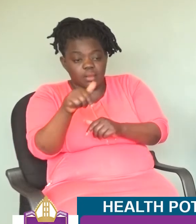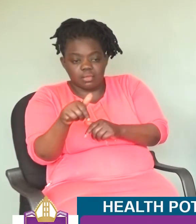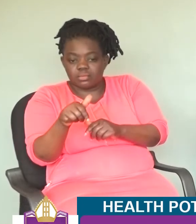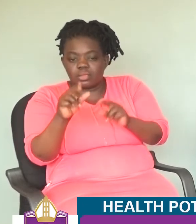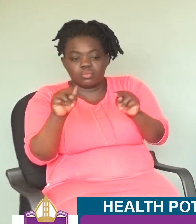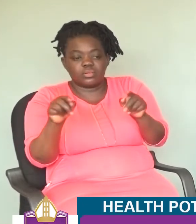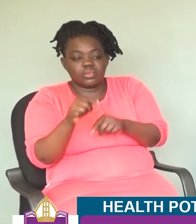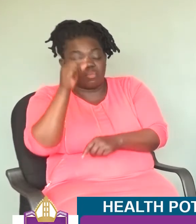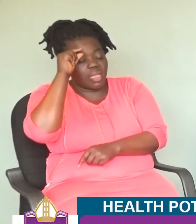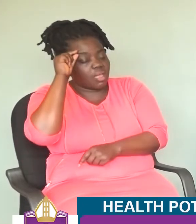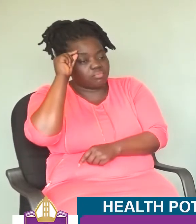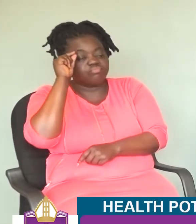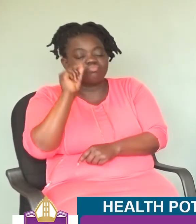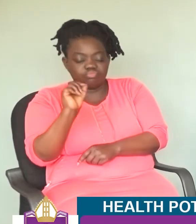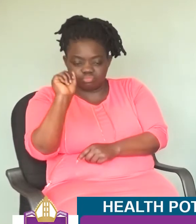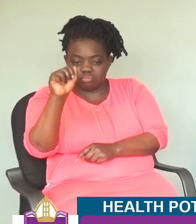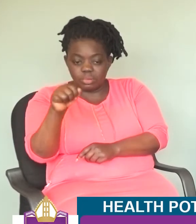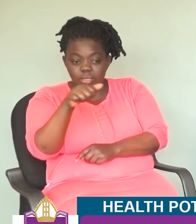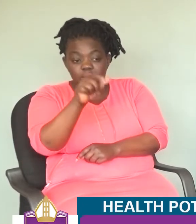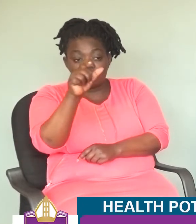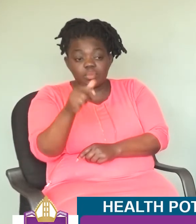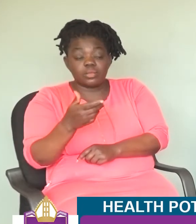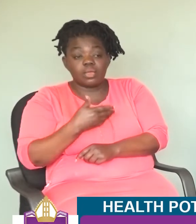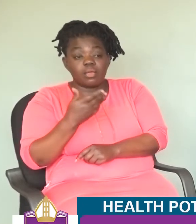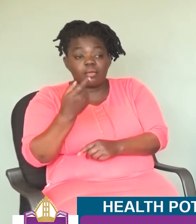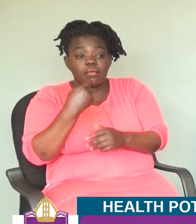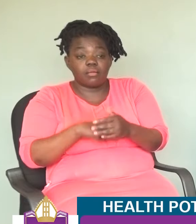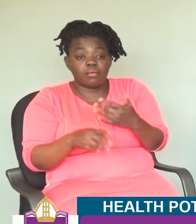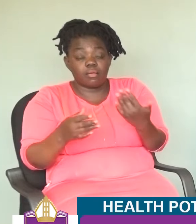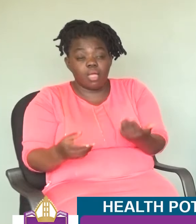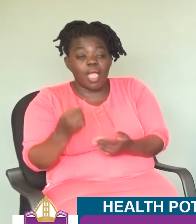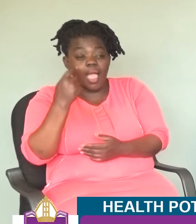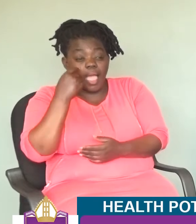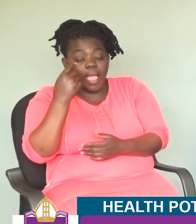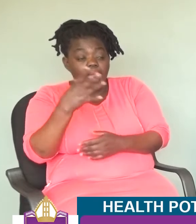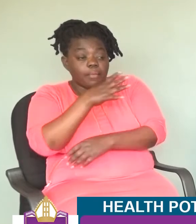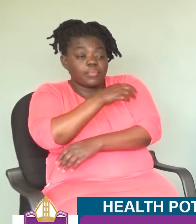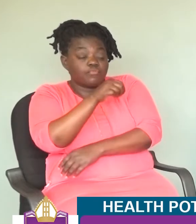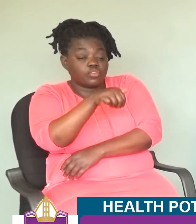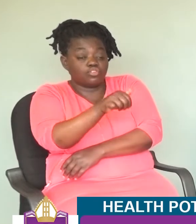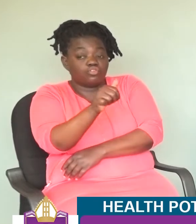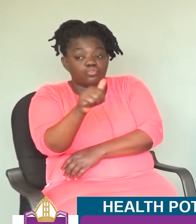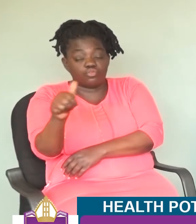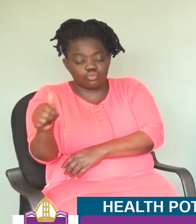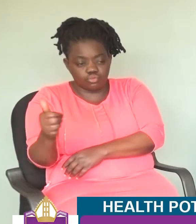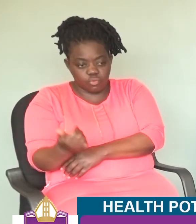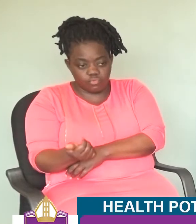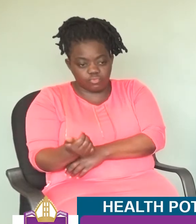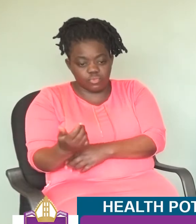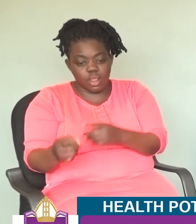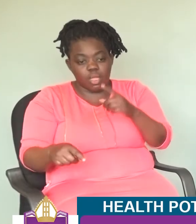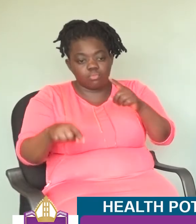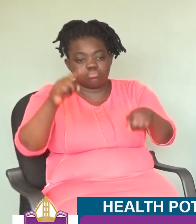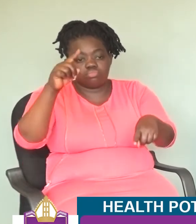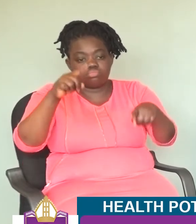as Mabel's pressure. Exactly. So everybody has got their what we call the optimum pressure for themselves. Now this pressure varies